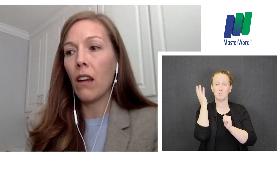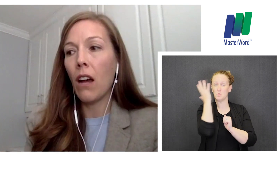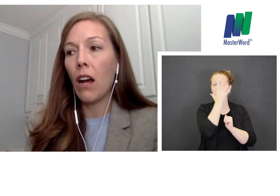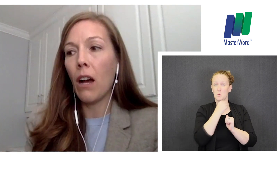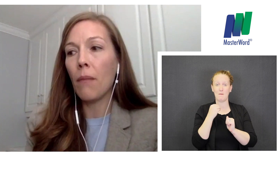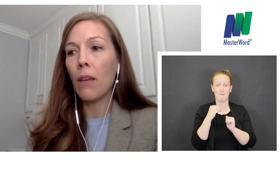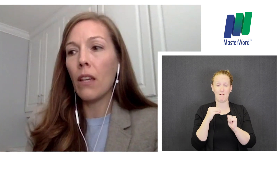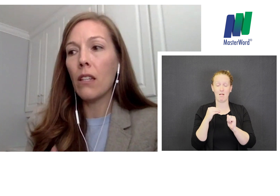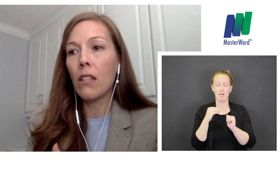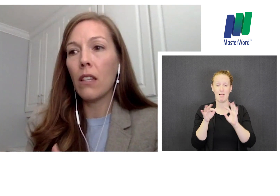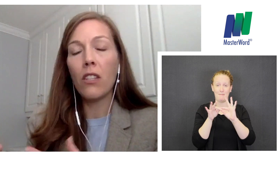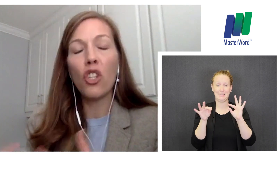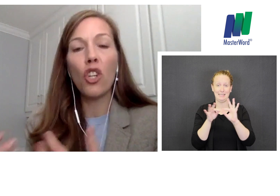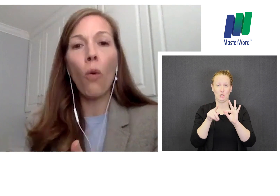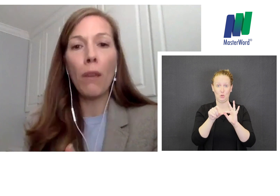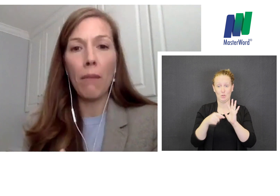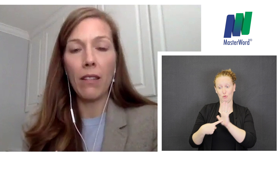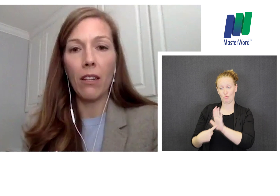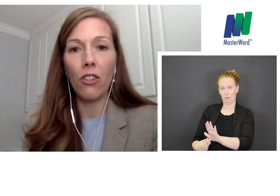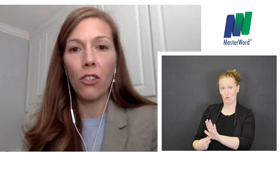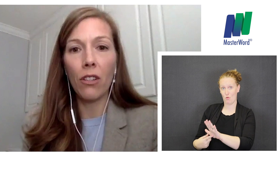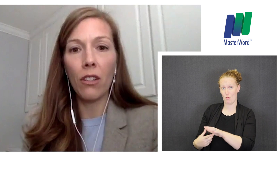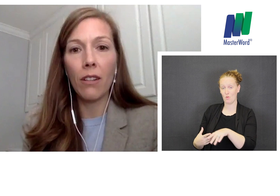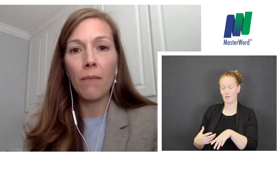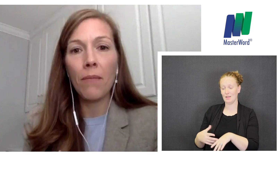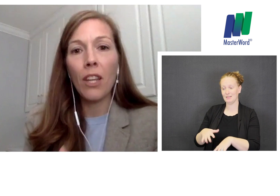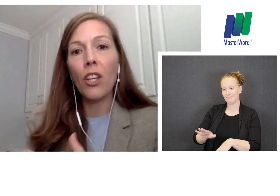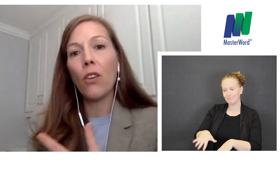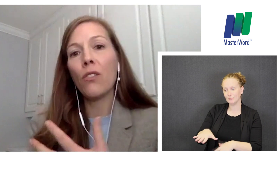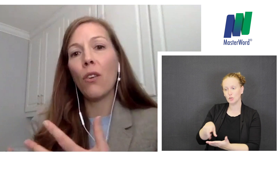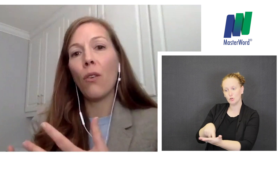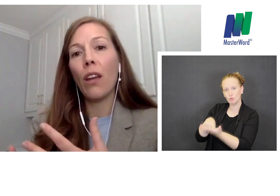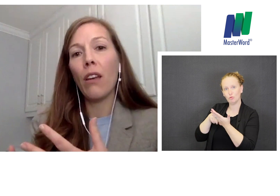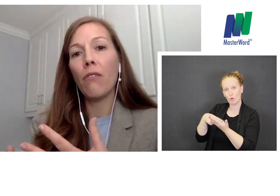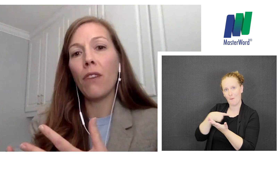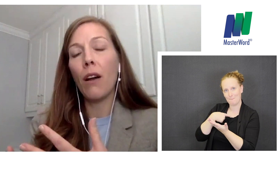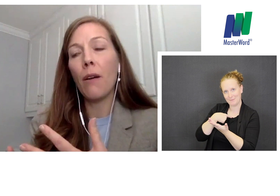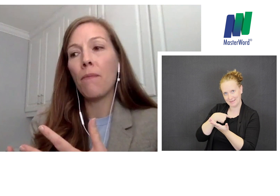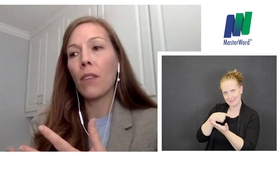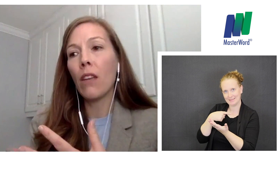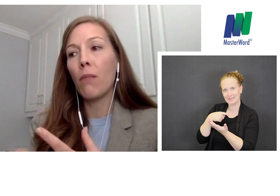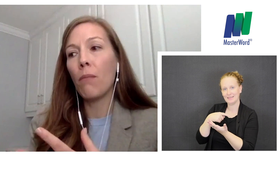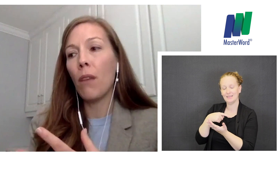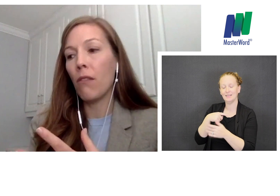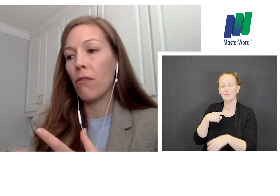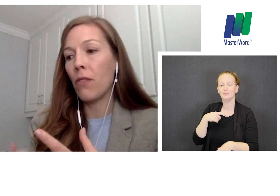seen is the show me message. So